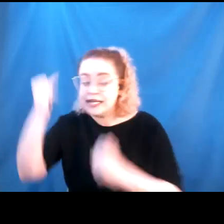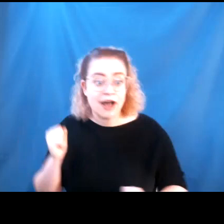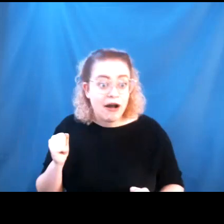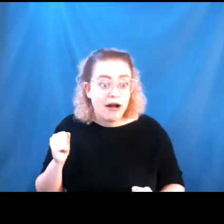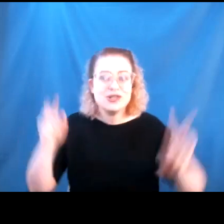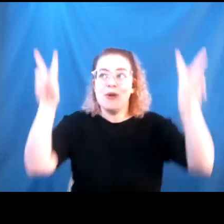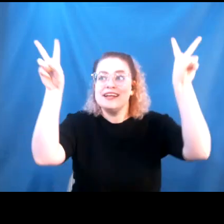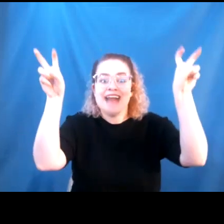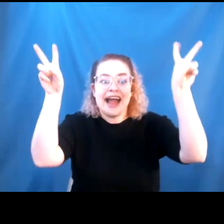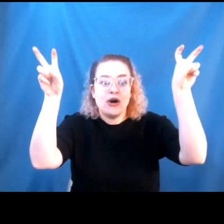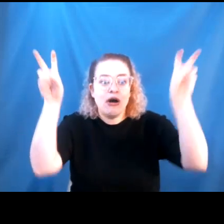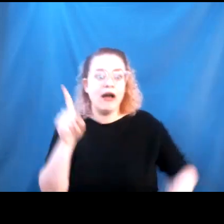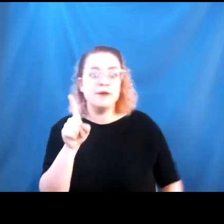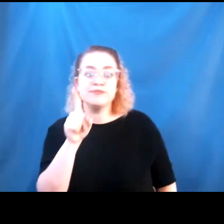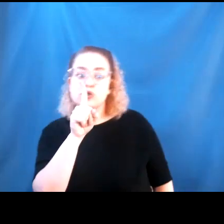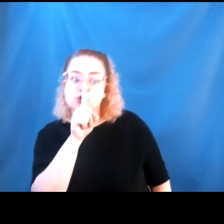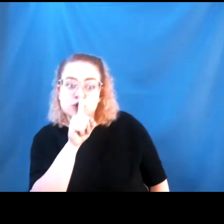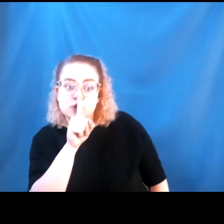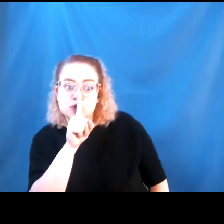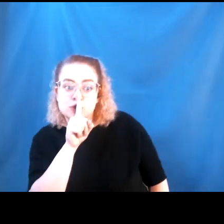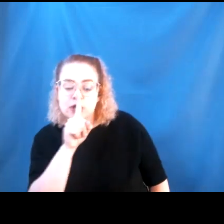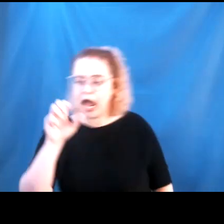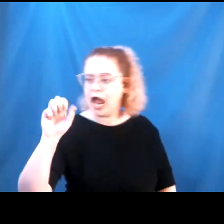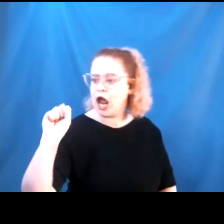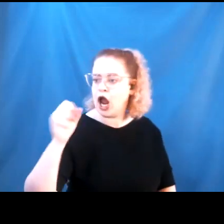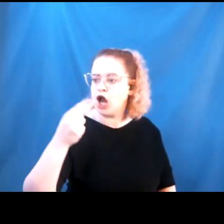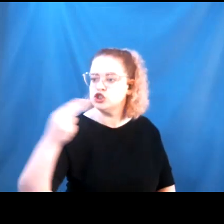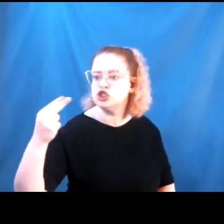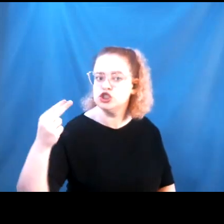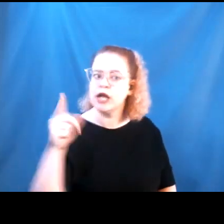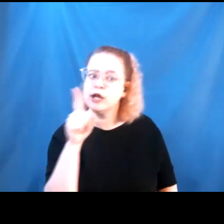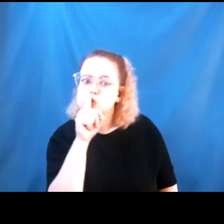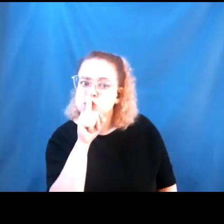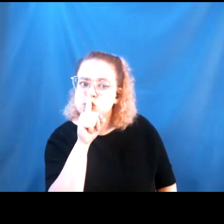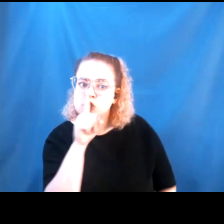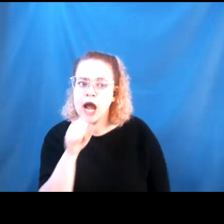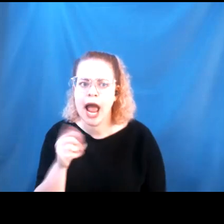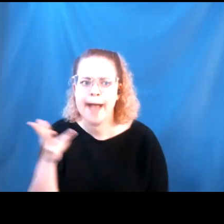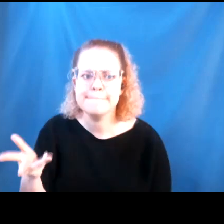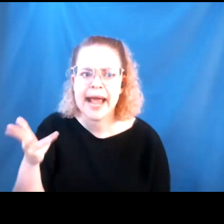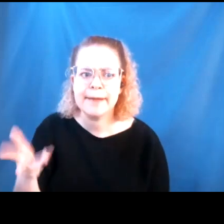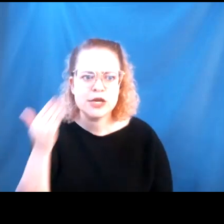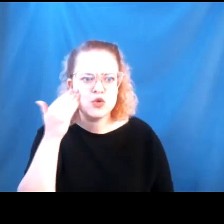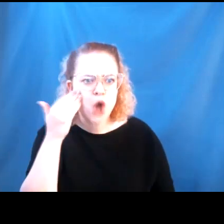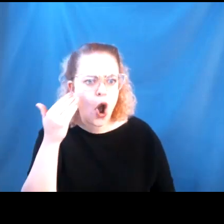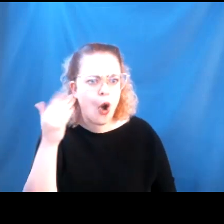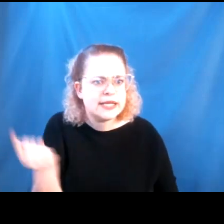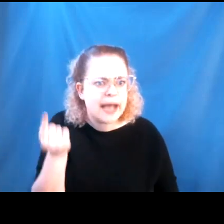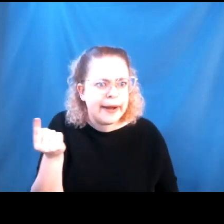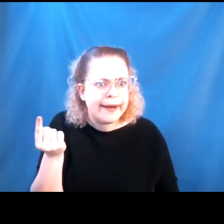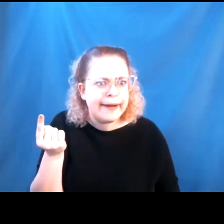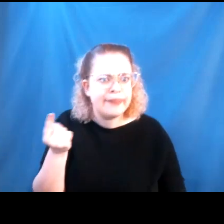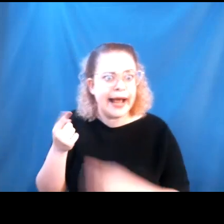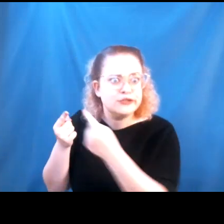this shh part. And maybe some of you know someone who sometimes has a hard time